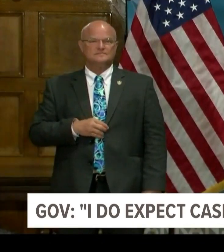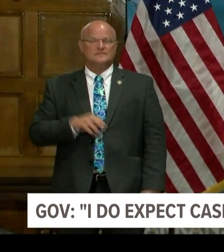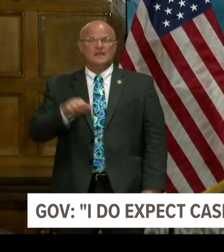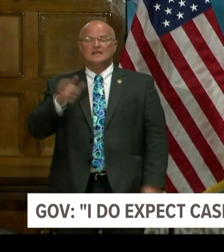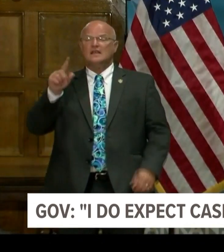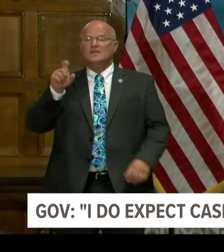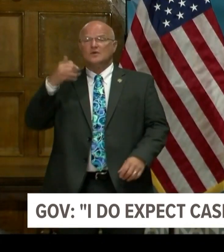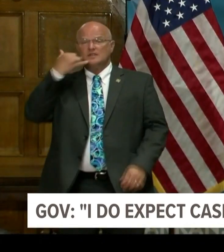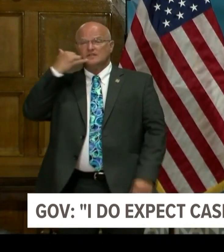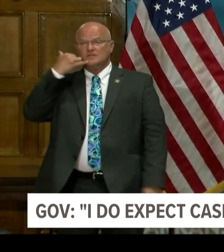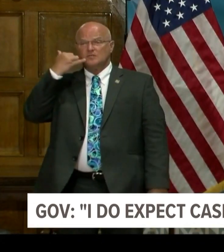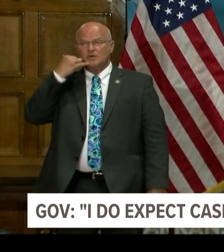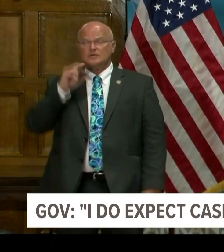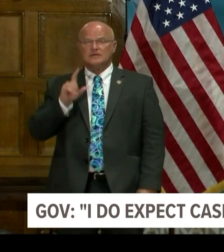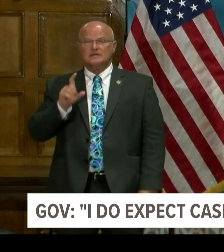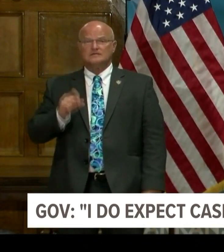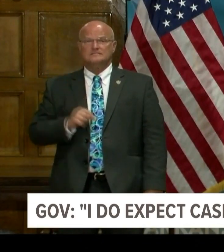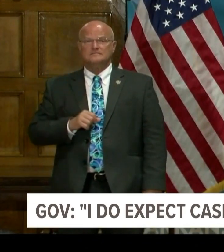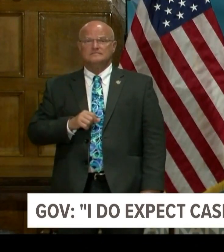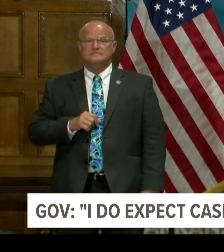Another question remotely,